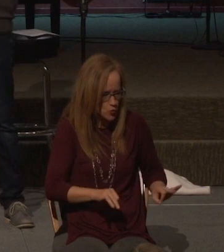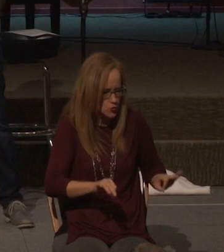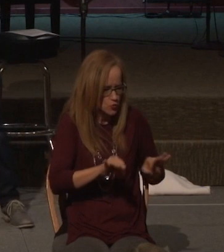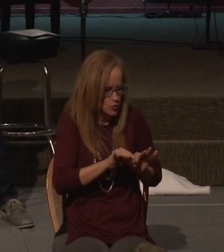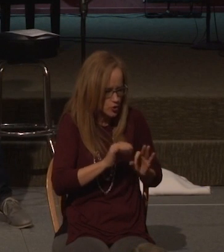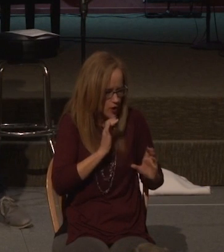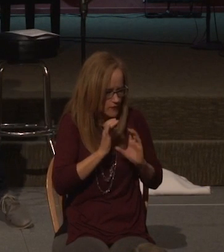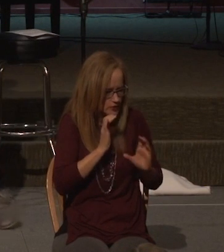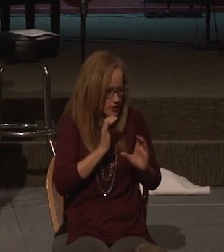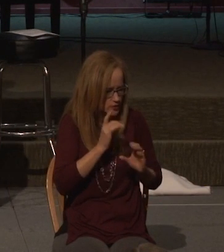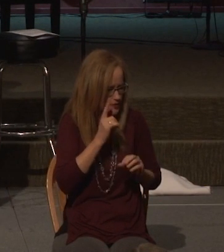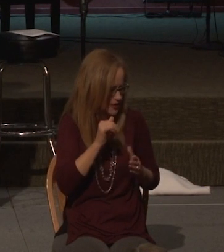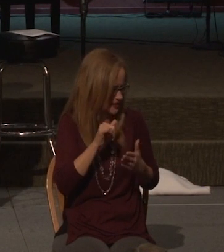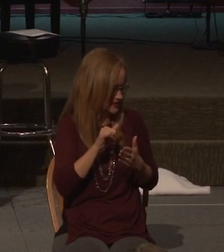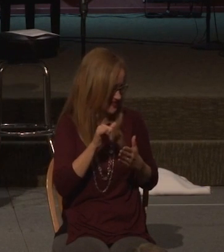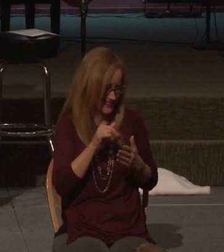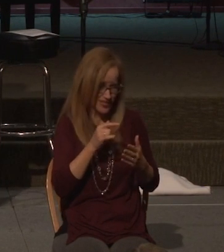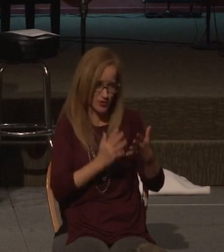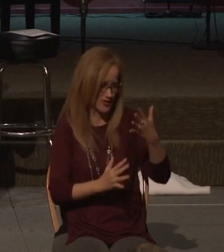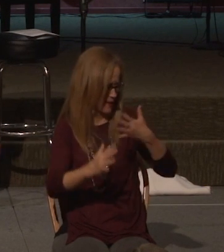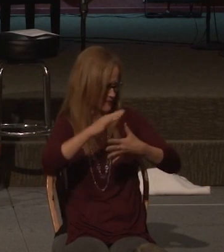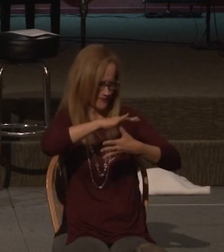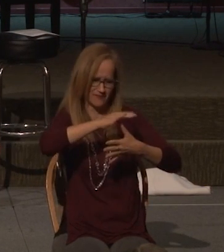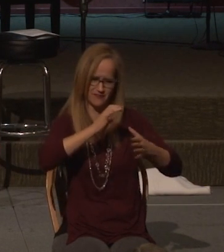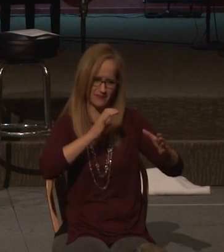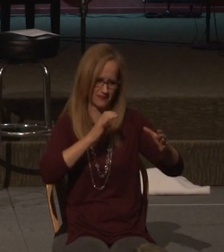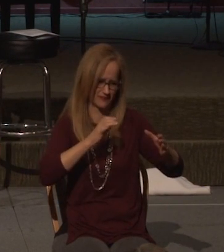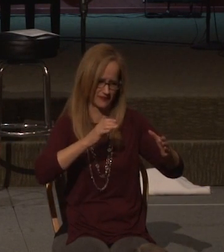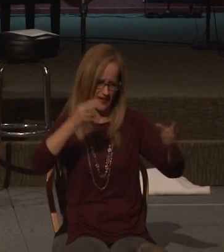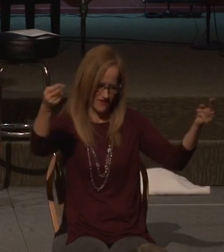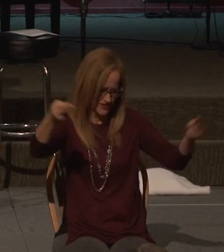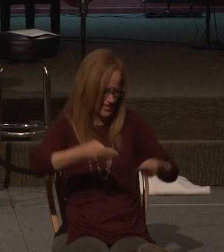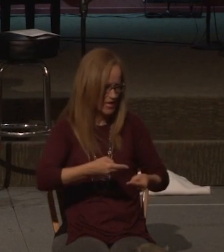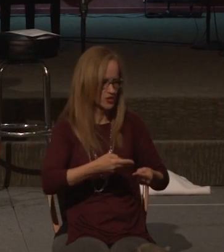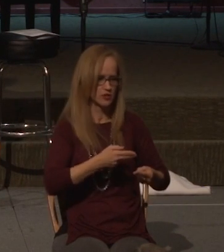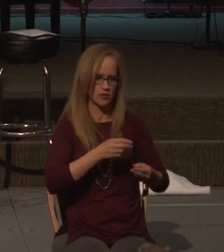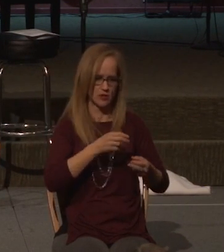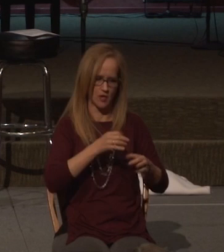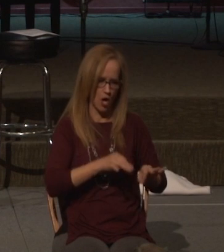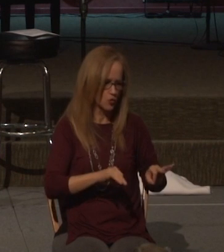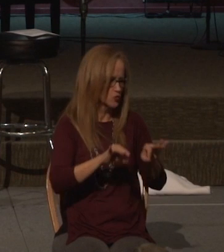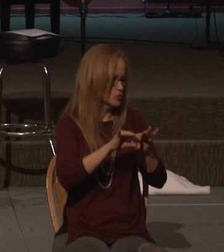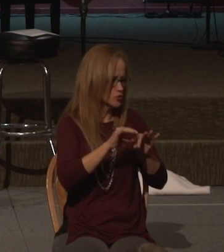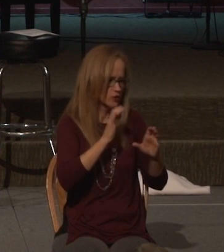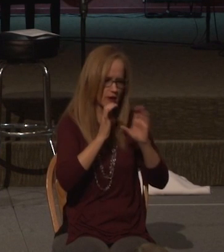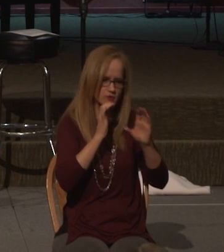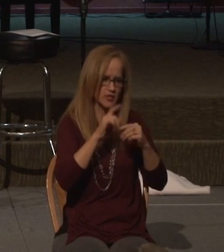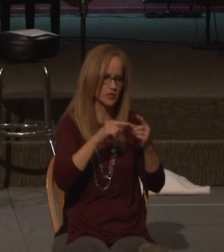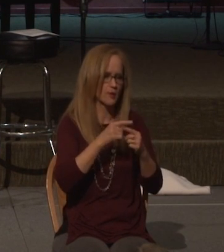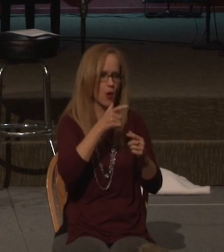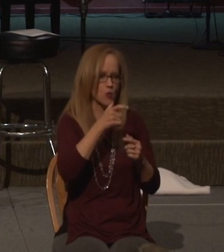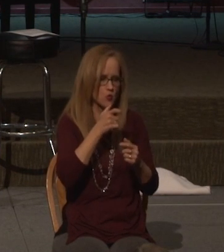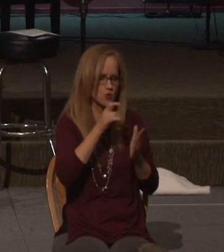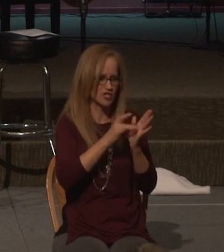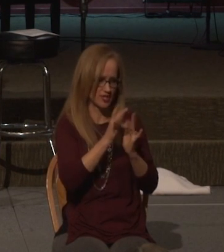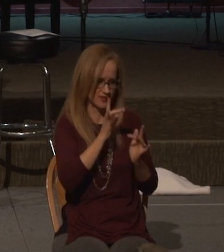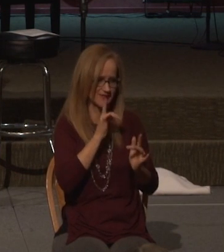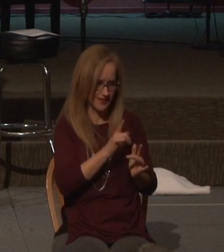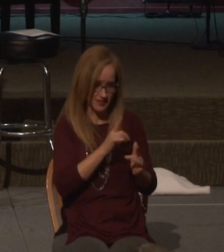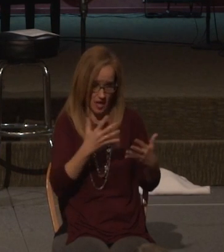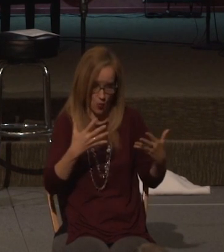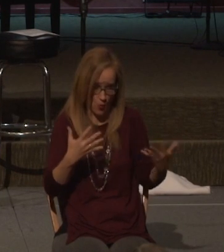because here's that ultimate invitation. It's for you to have a crucial conversation about who Jesus is and what that could